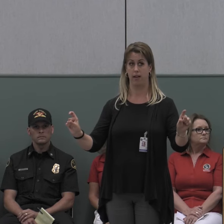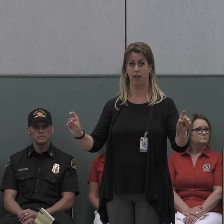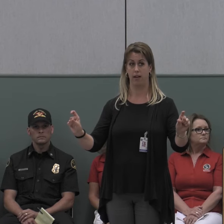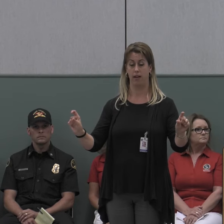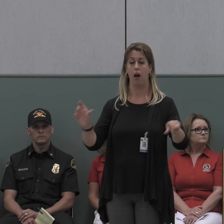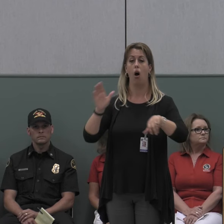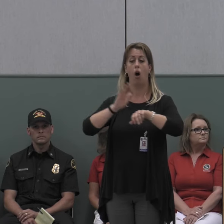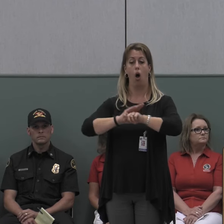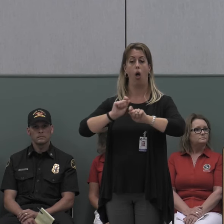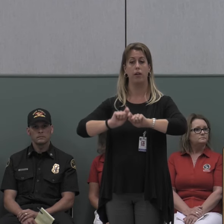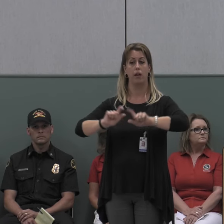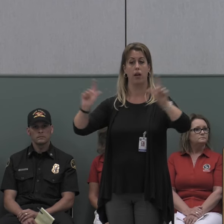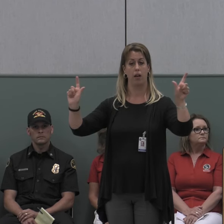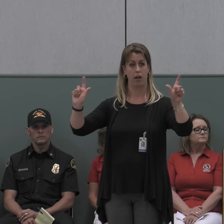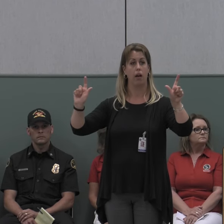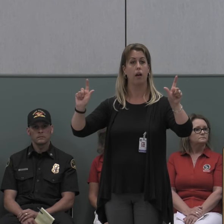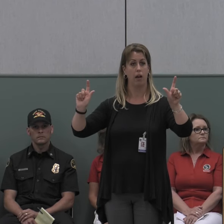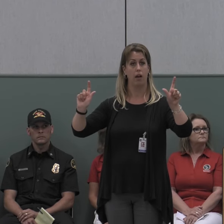police's